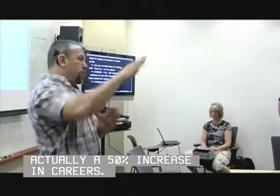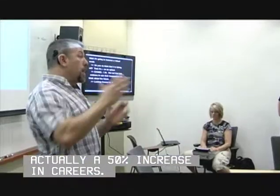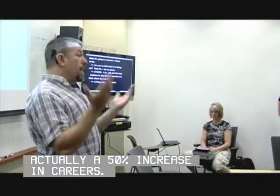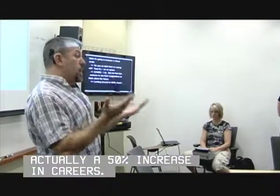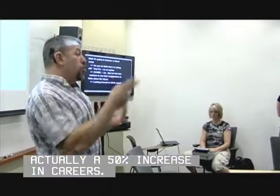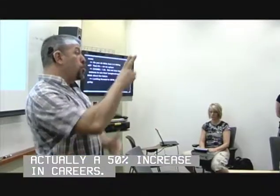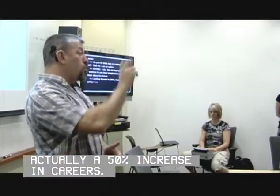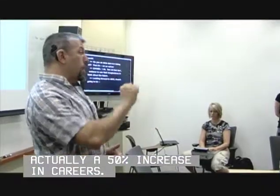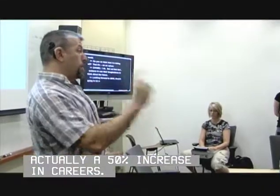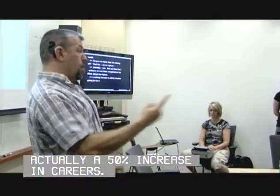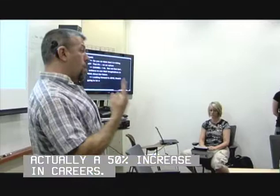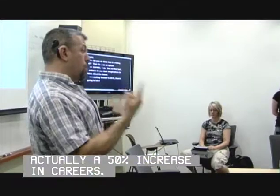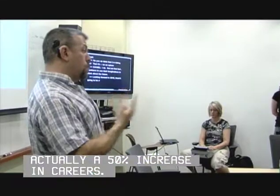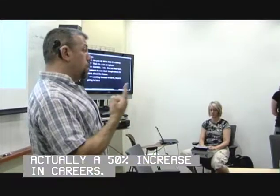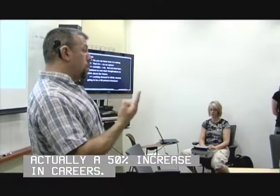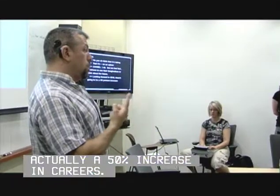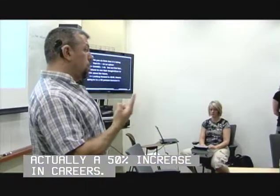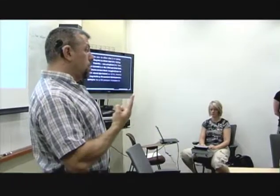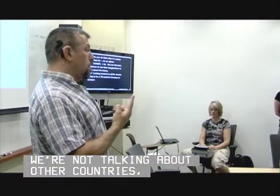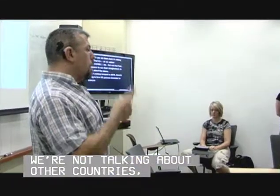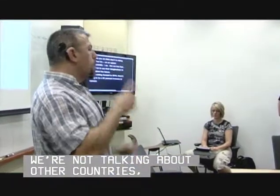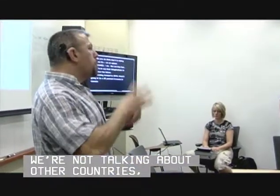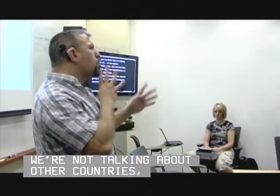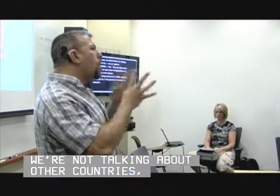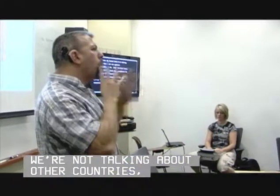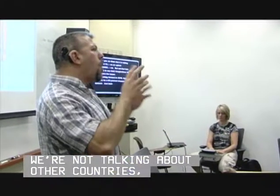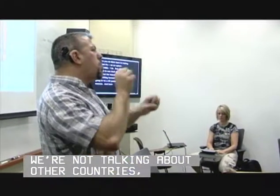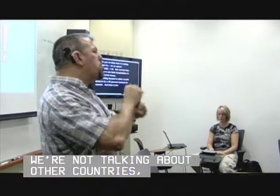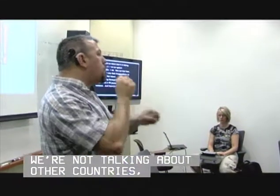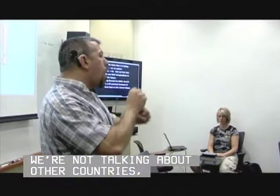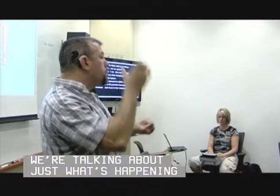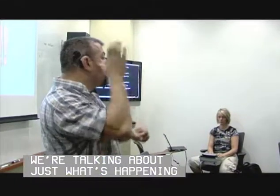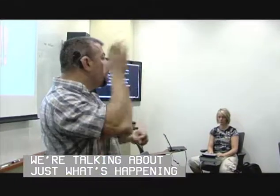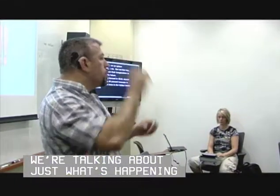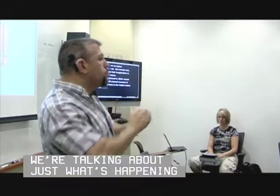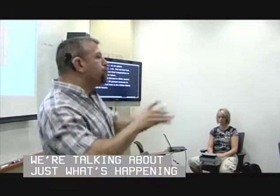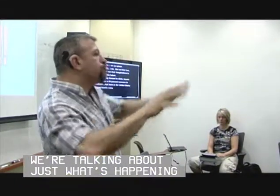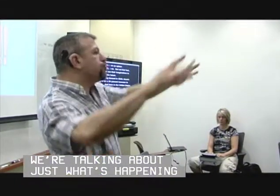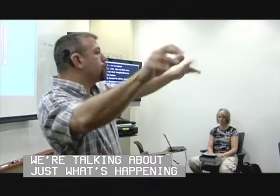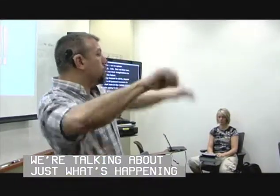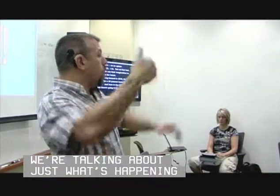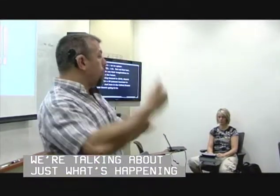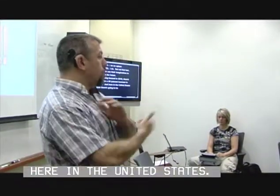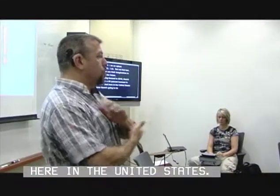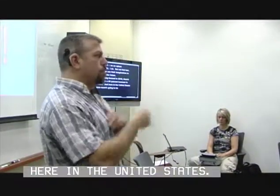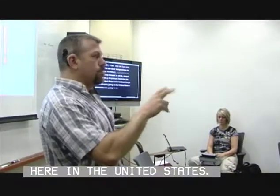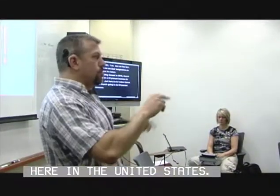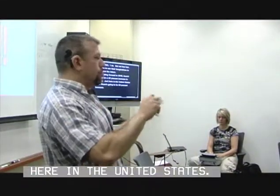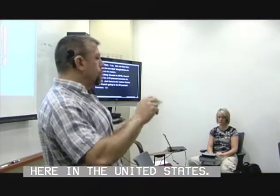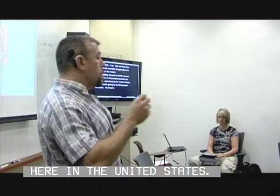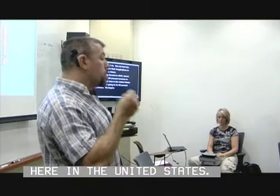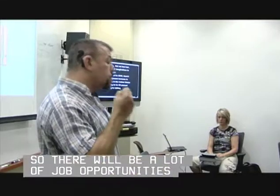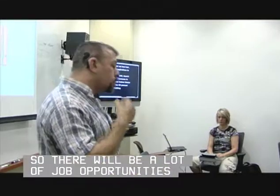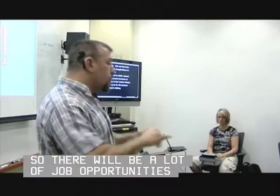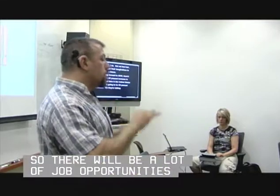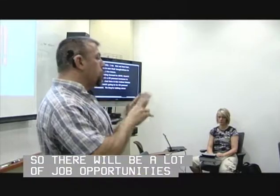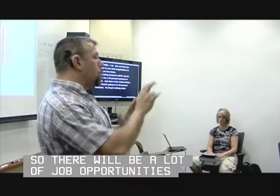50% increase in careers. We're not talking about other countries. We're talking about just what's happening here in the United States. So there will be a lot of